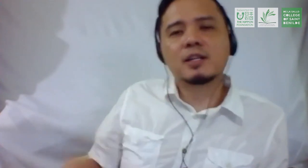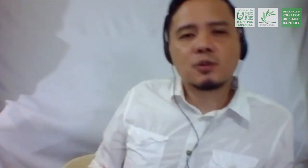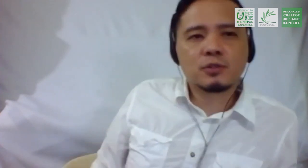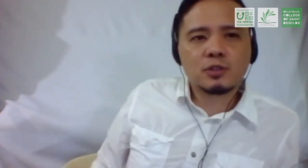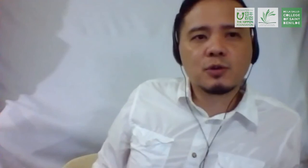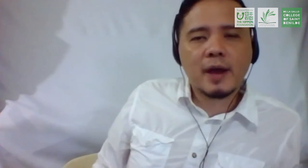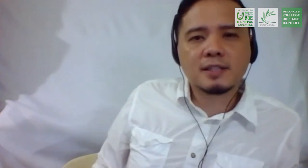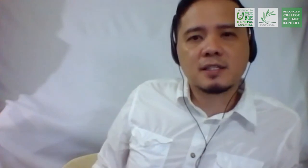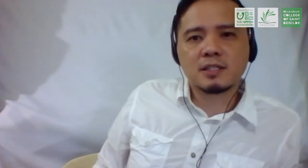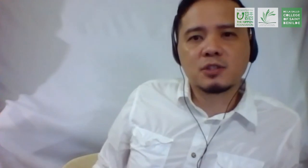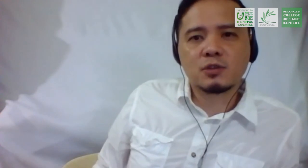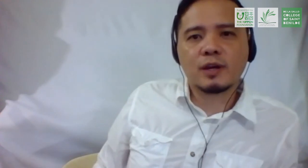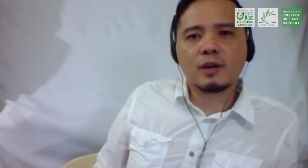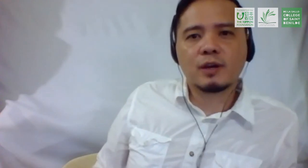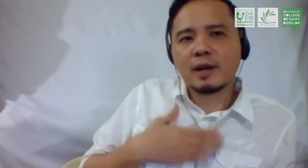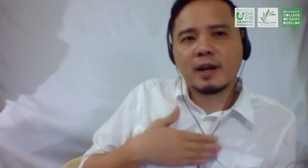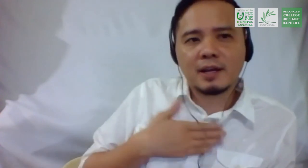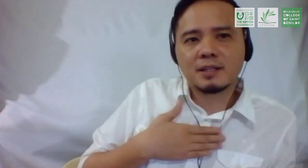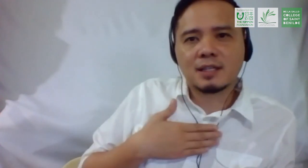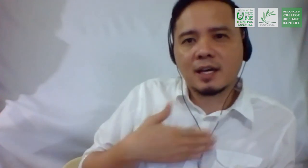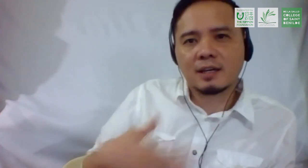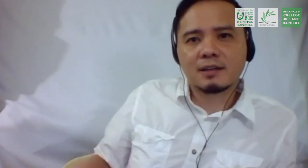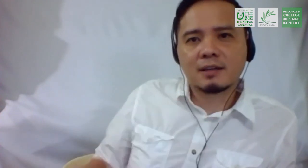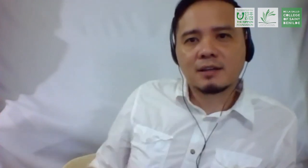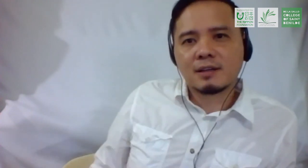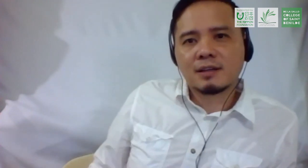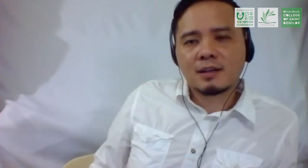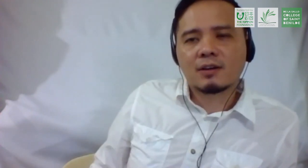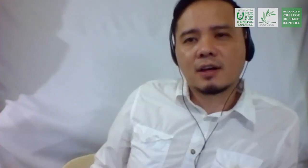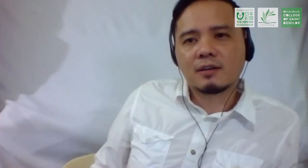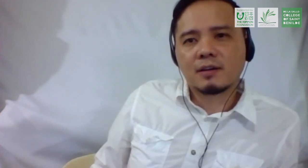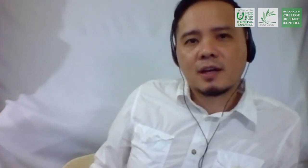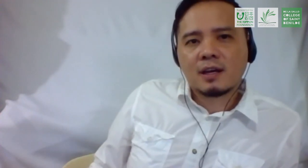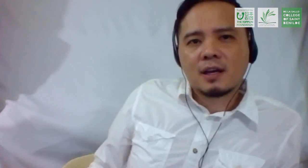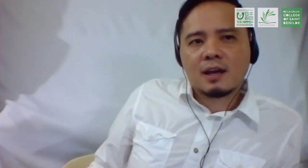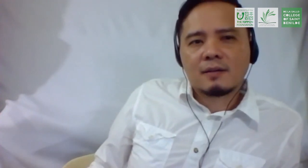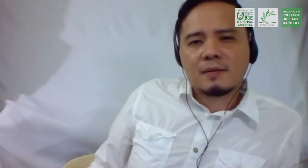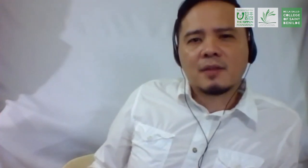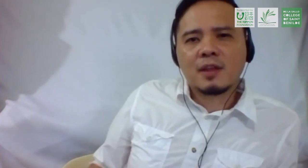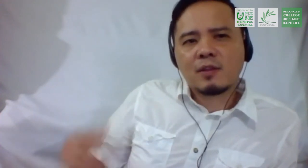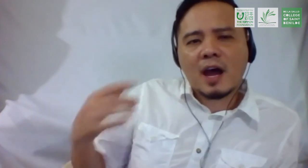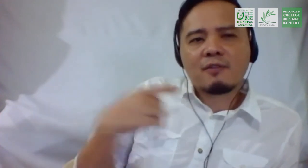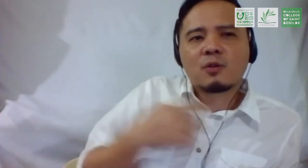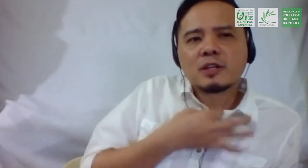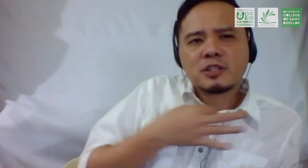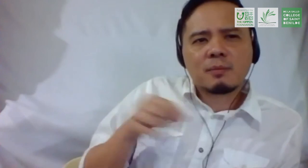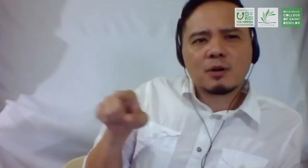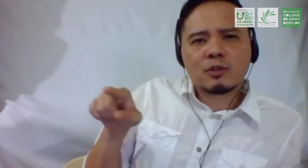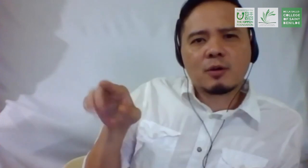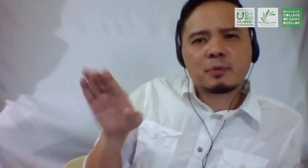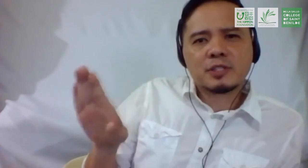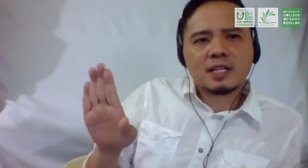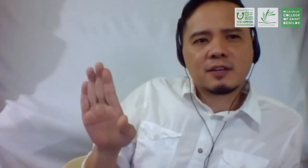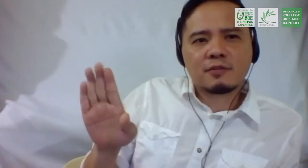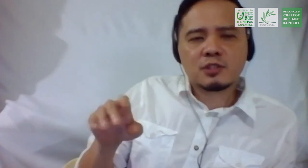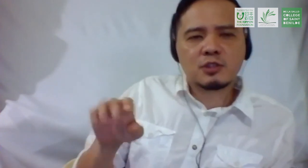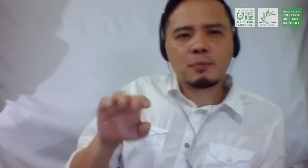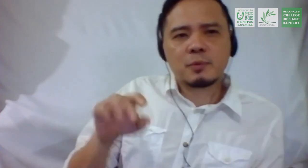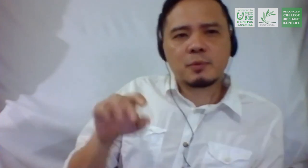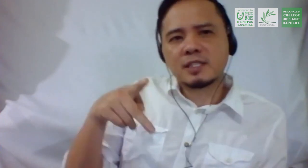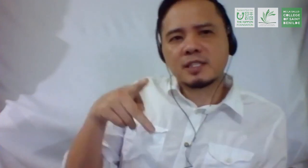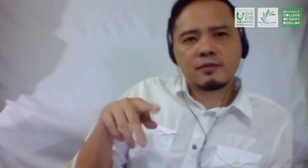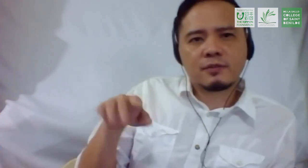Okay, so two hands is enjoy, one hand is like. Okay. Okay. Okay. And then I have a question about the possessive. There's